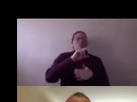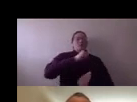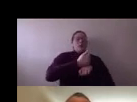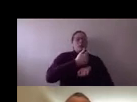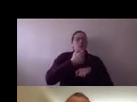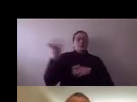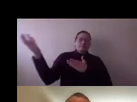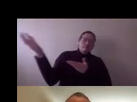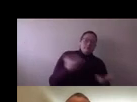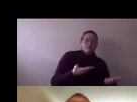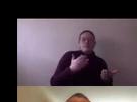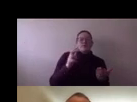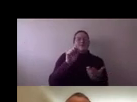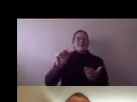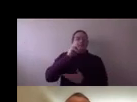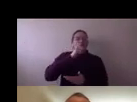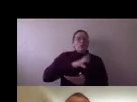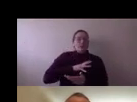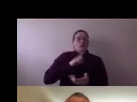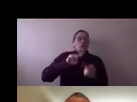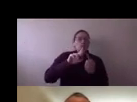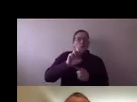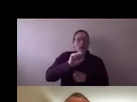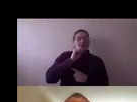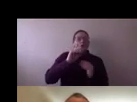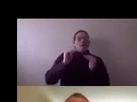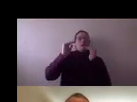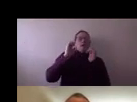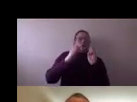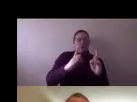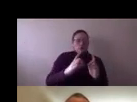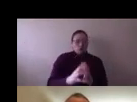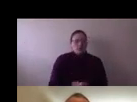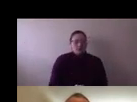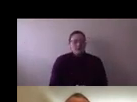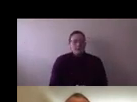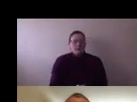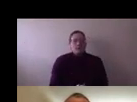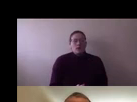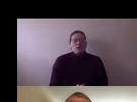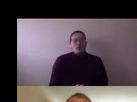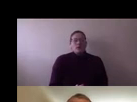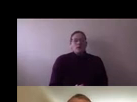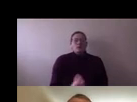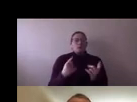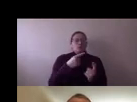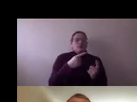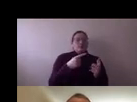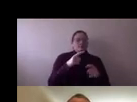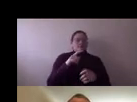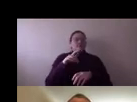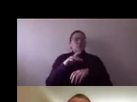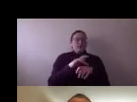bring Asian women to the US for higher education. And so she took advantage of that